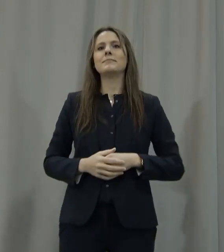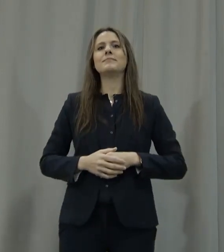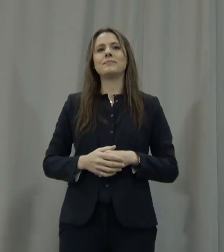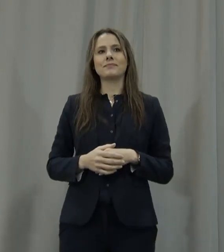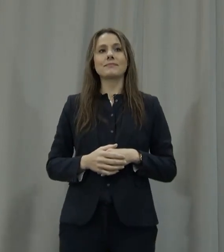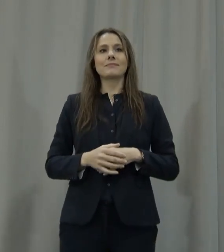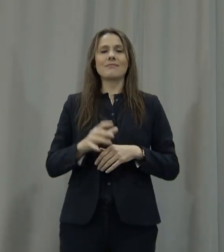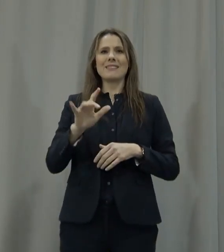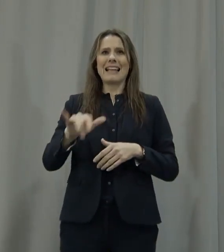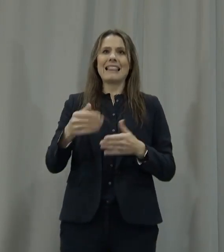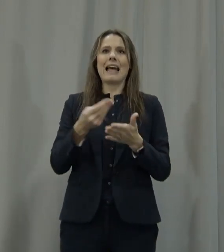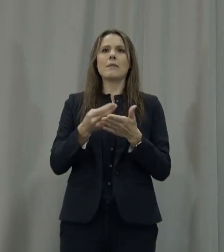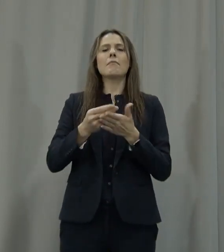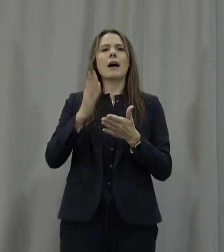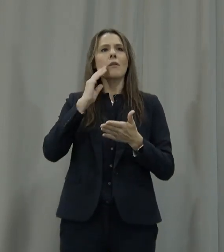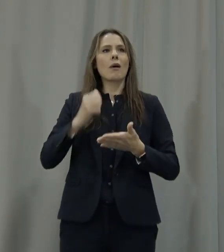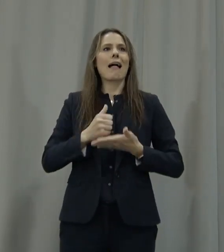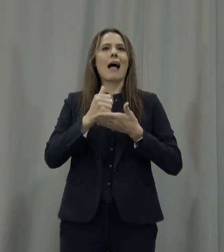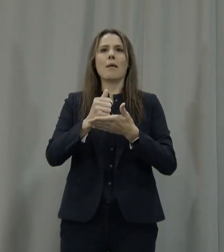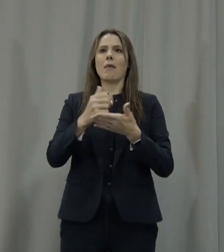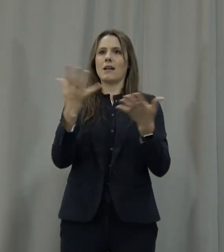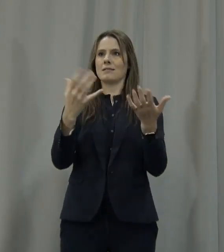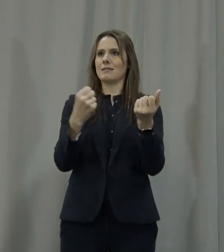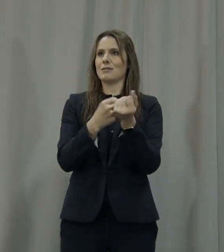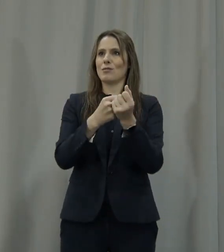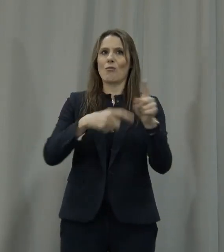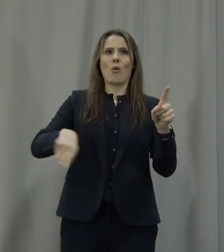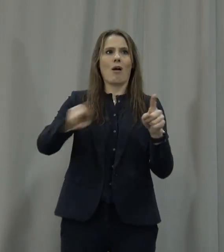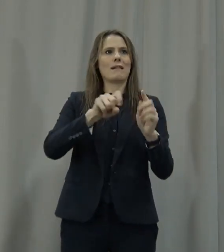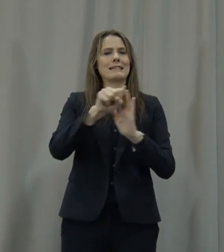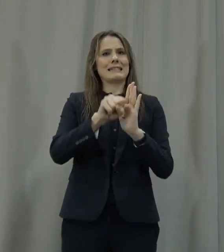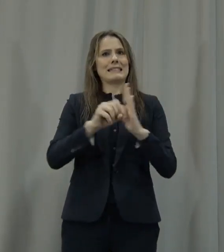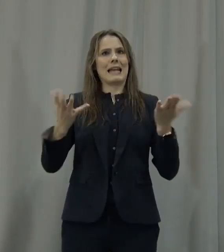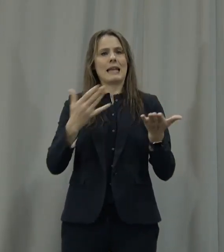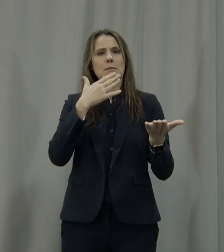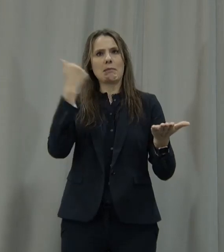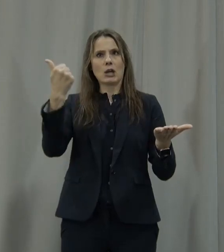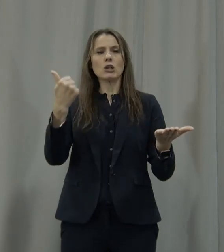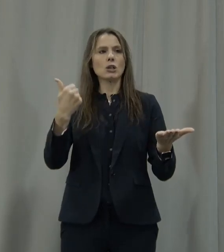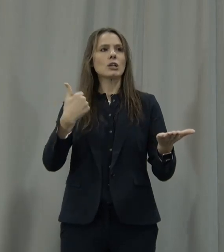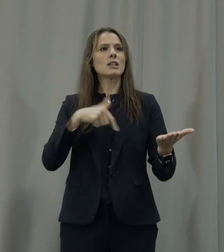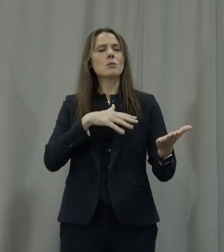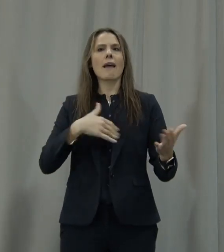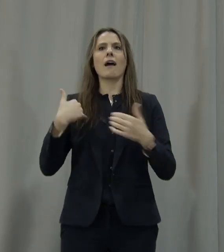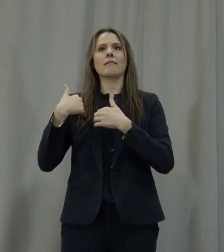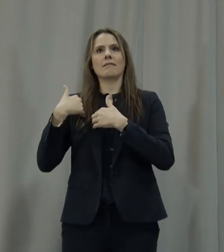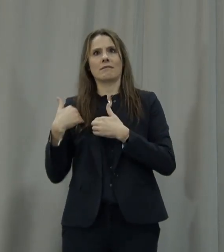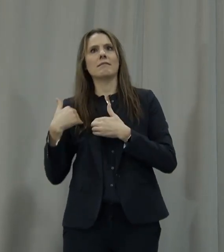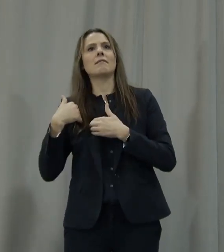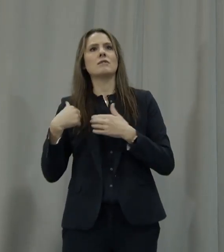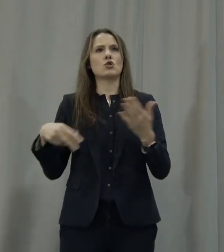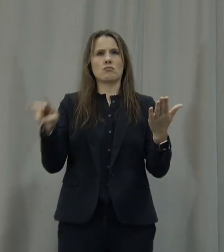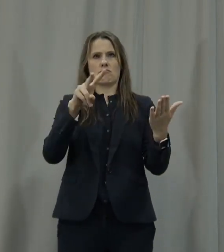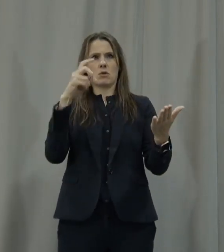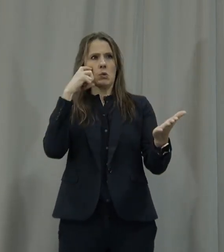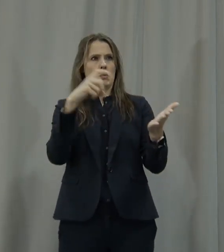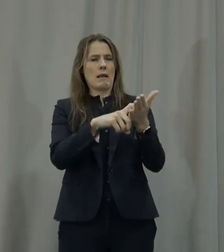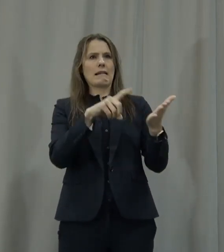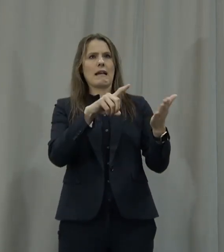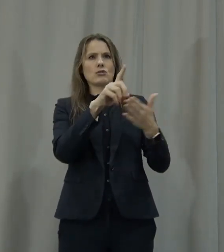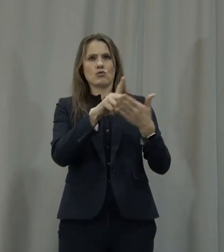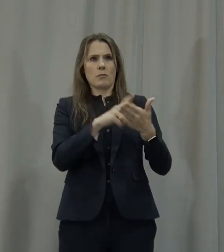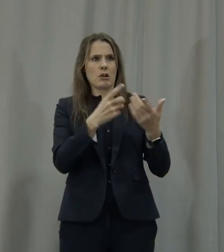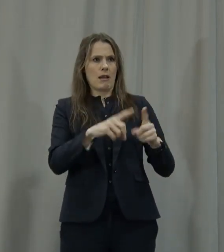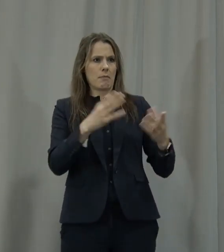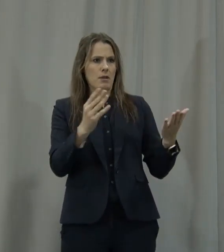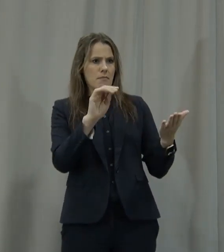Which will help us serve you better in terms of our statewide obligation to attack and remedy discrimination in Michigan. So we appreciate